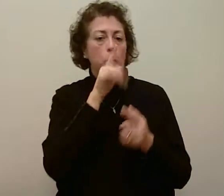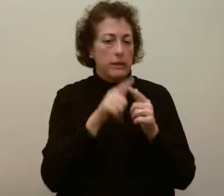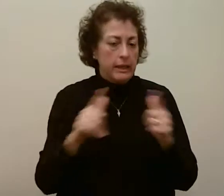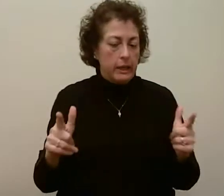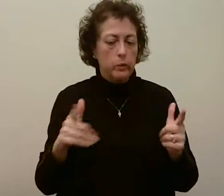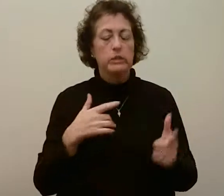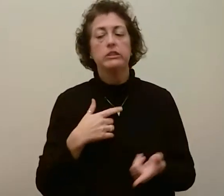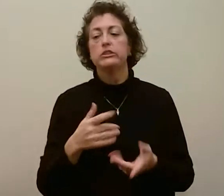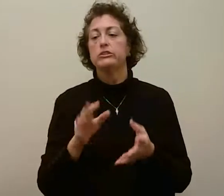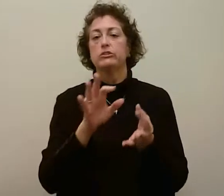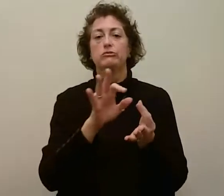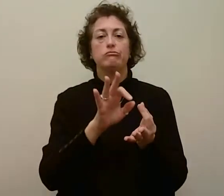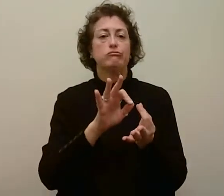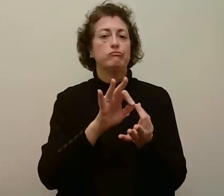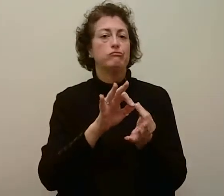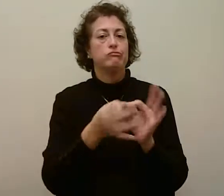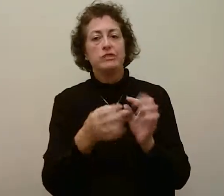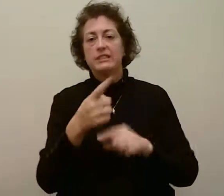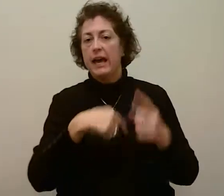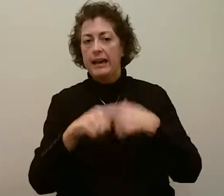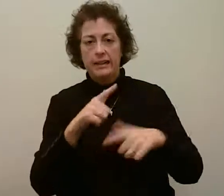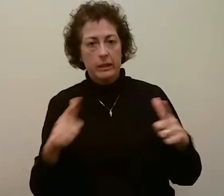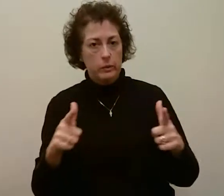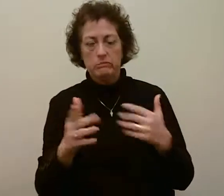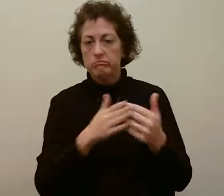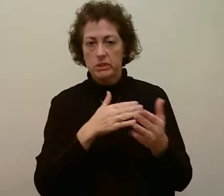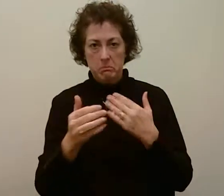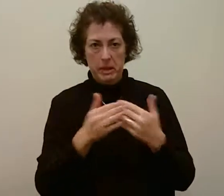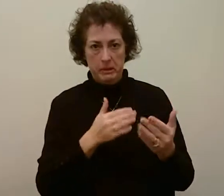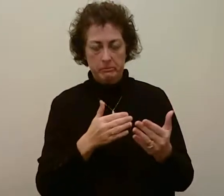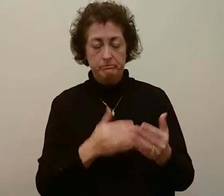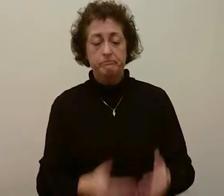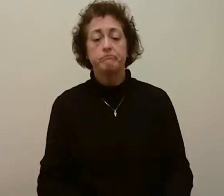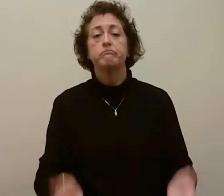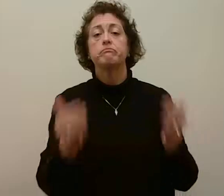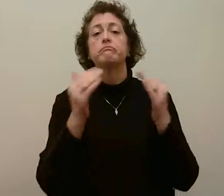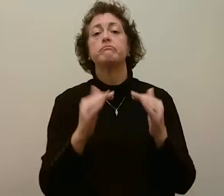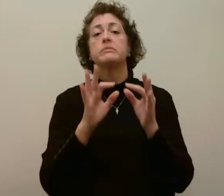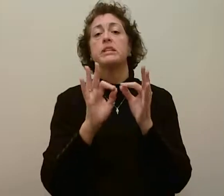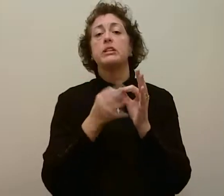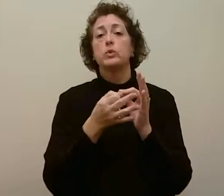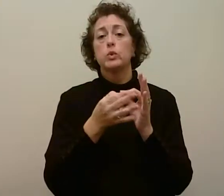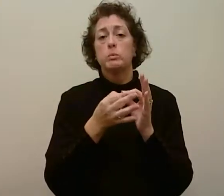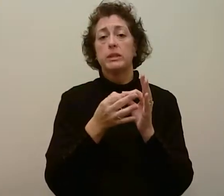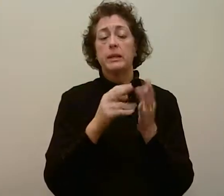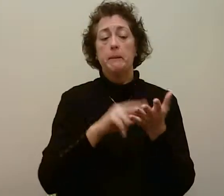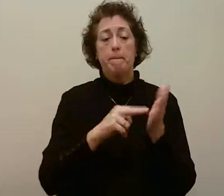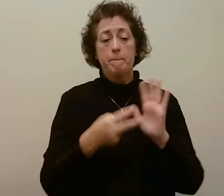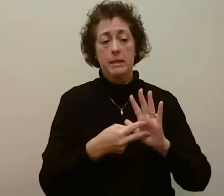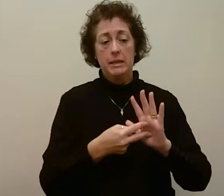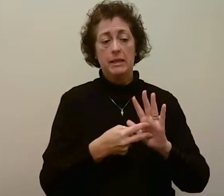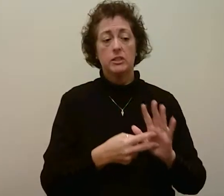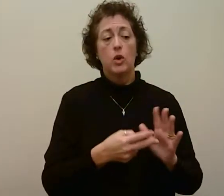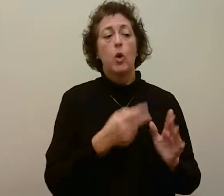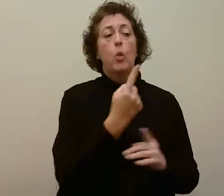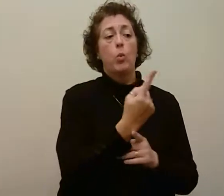Interpreting is transferring the message of one language to another language in real time. It's not something